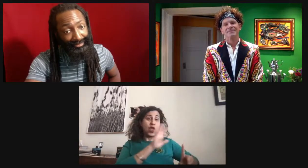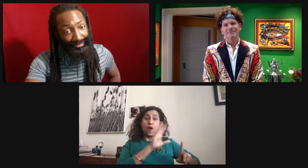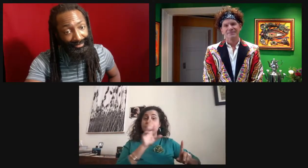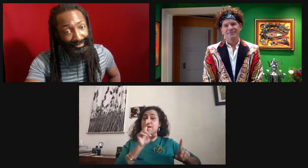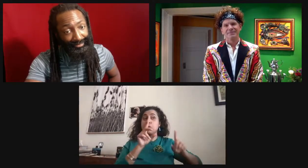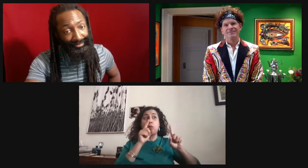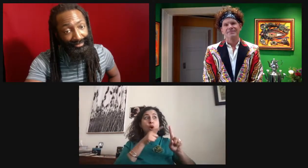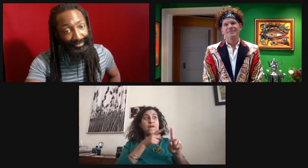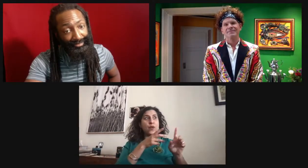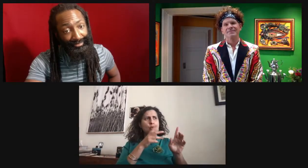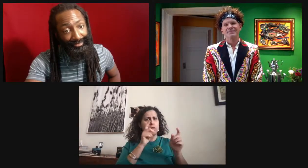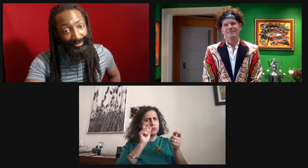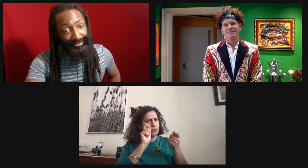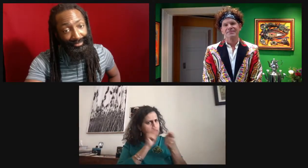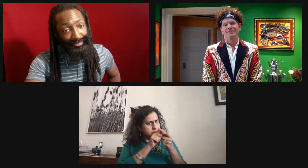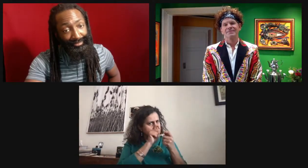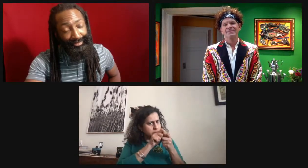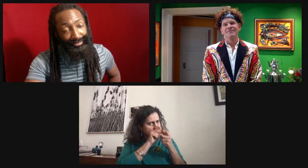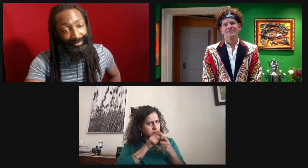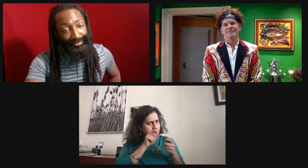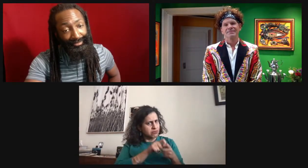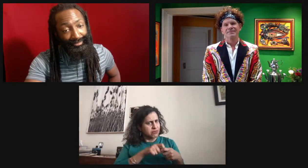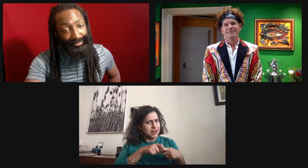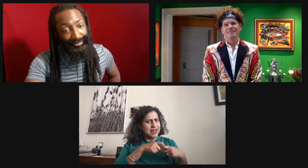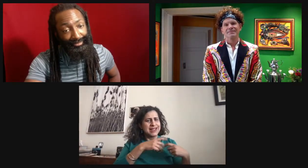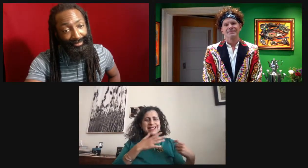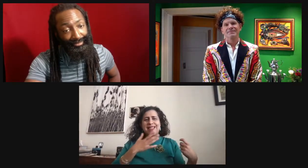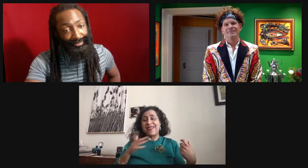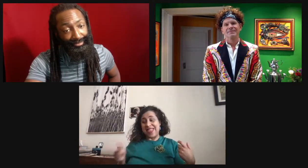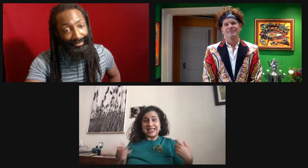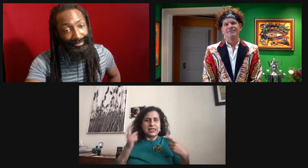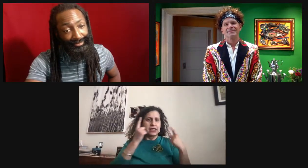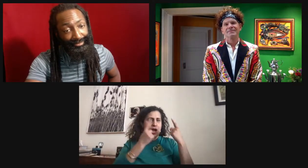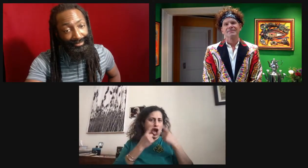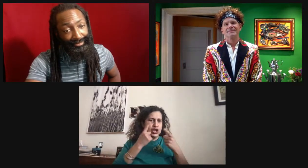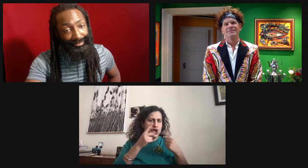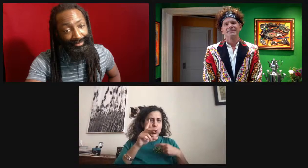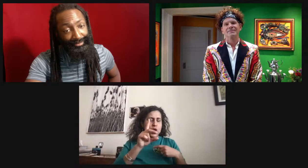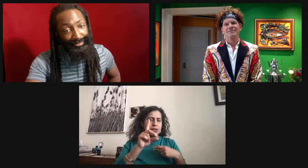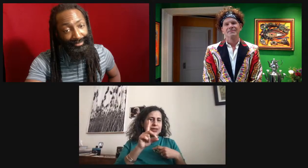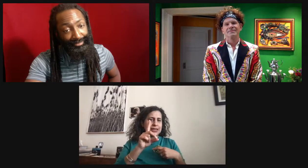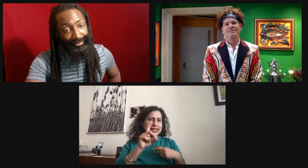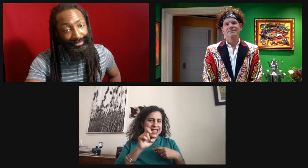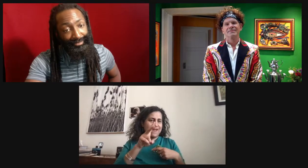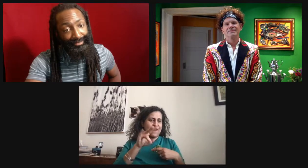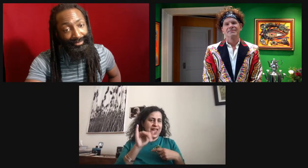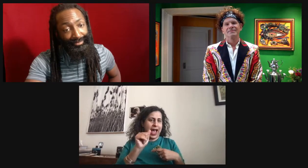the perspective and points of view of art, everyone has a different perspective.